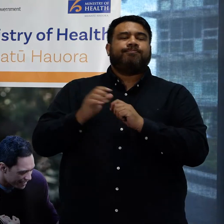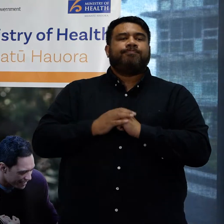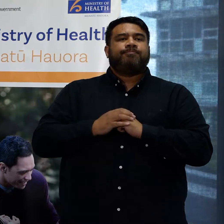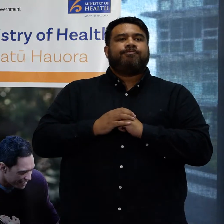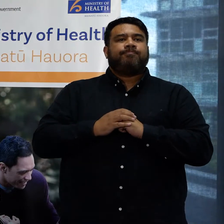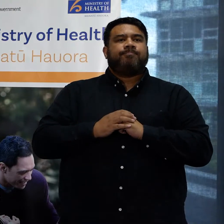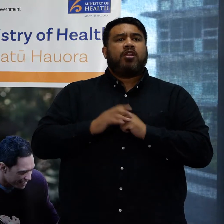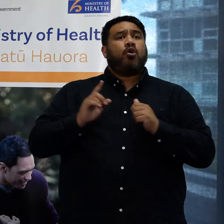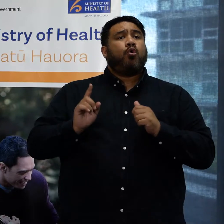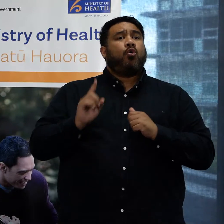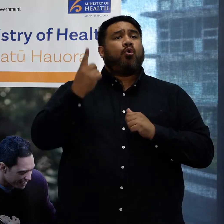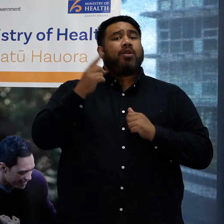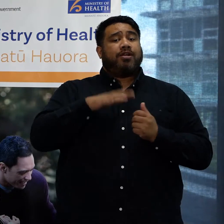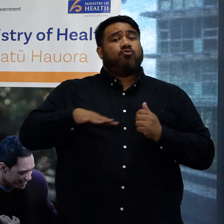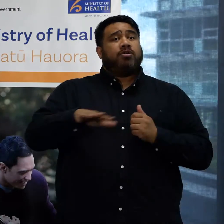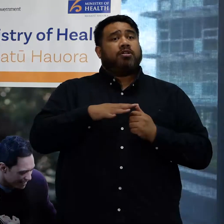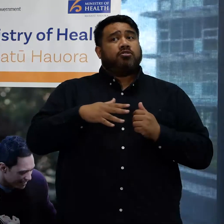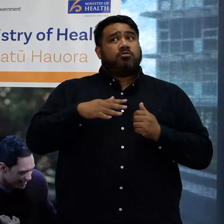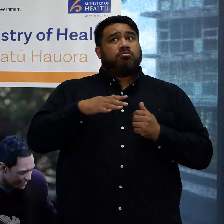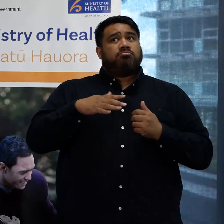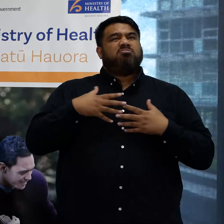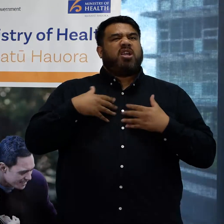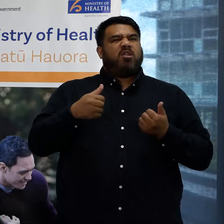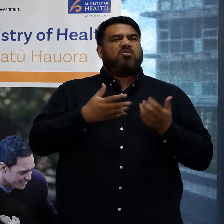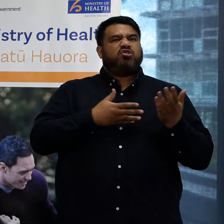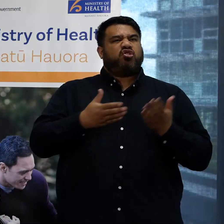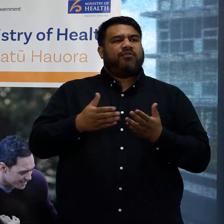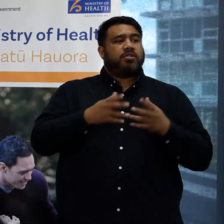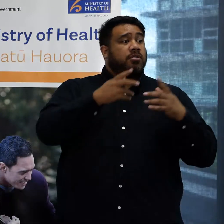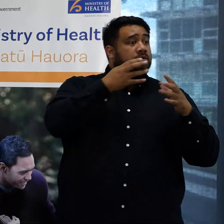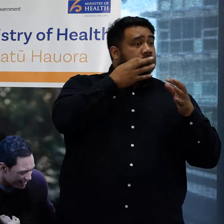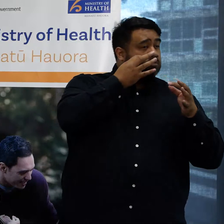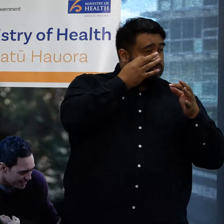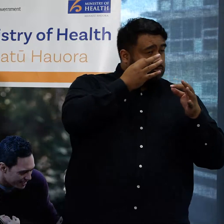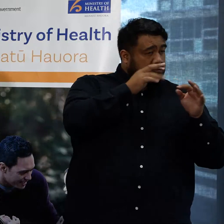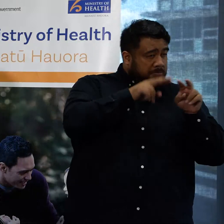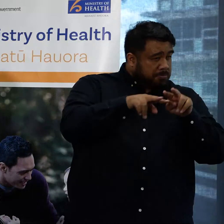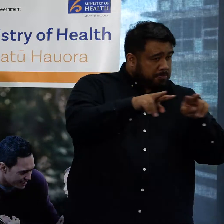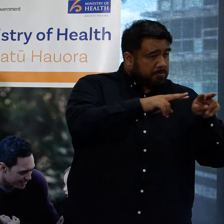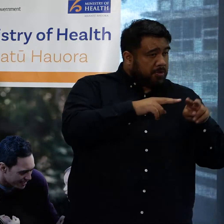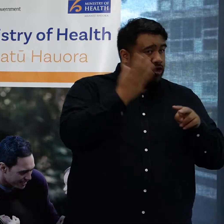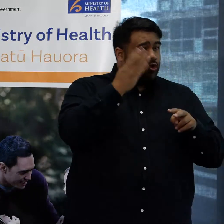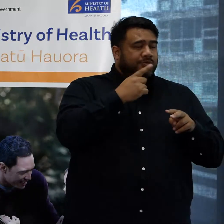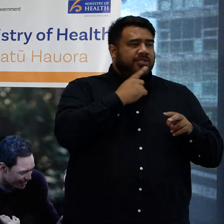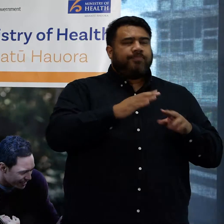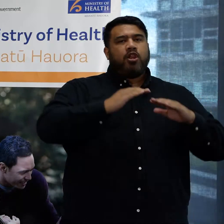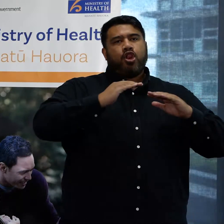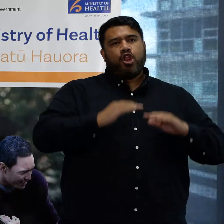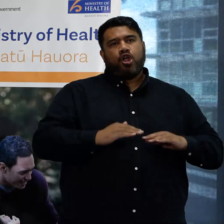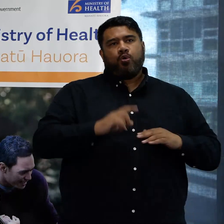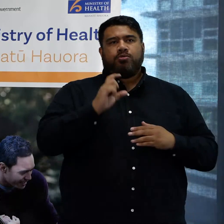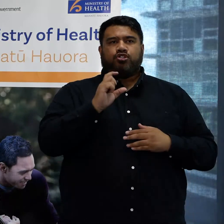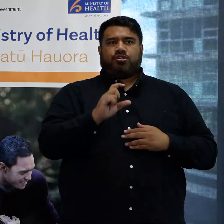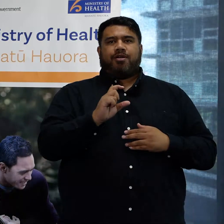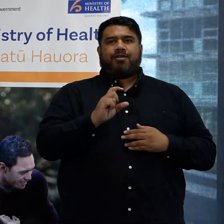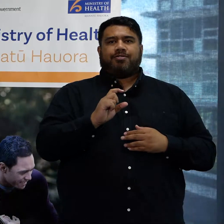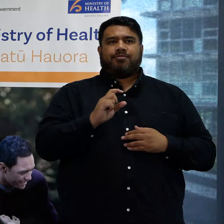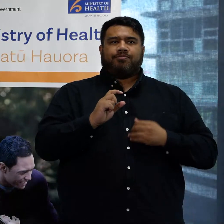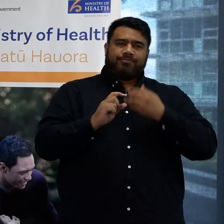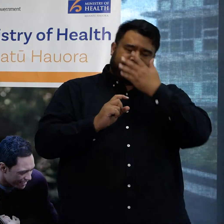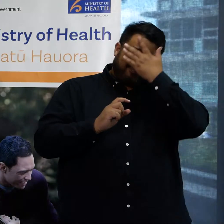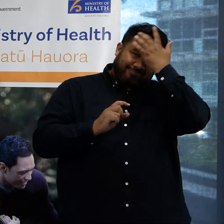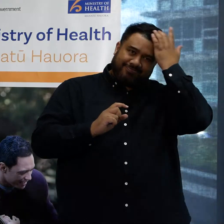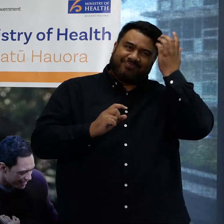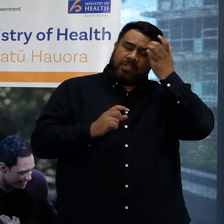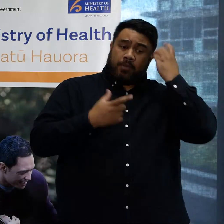Public Health Service has assessed the risk to the school community as being low. Just to reiterate, the student had returned a